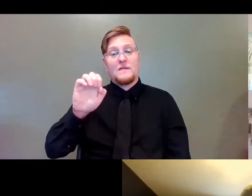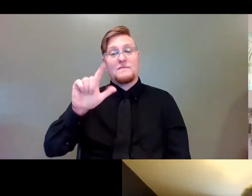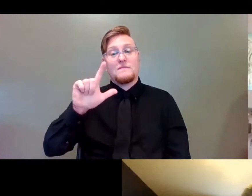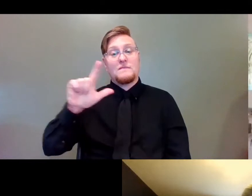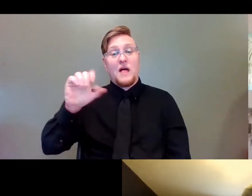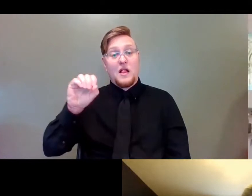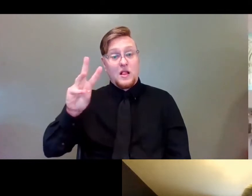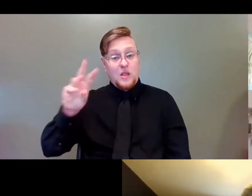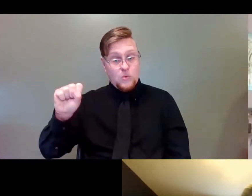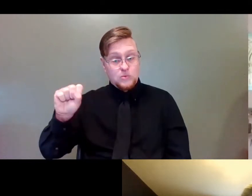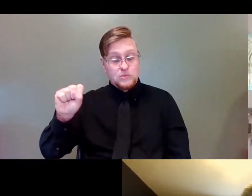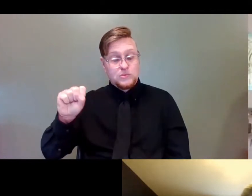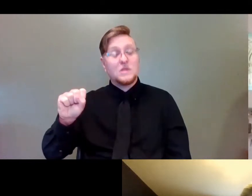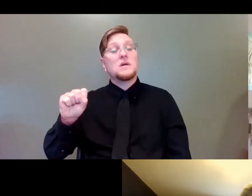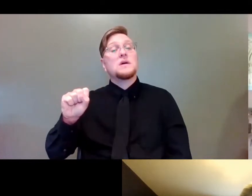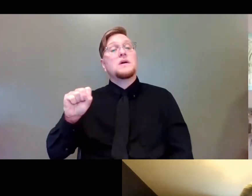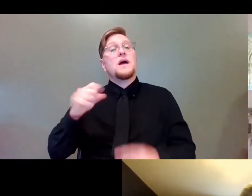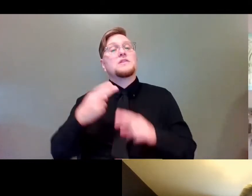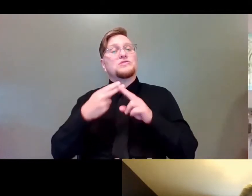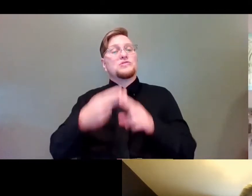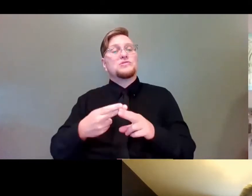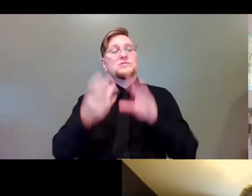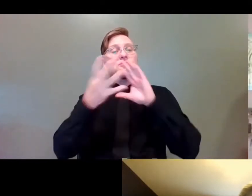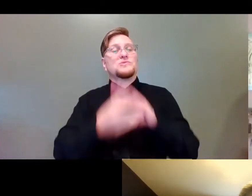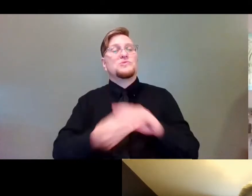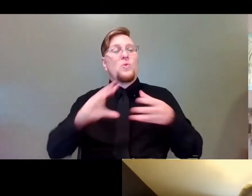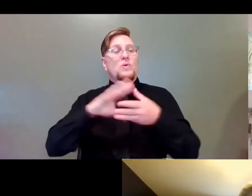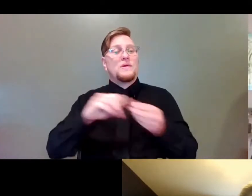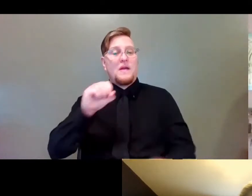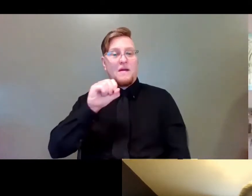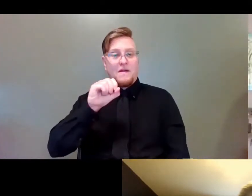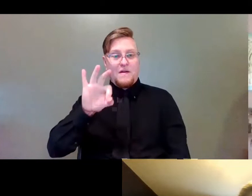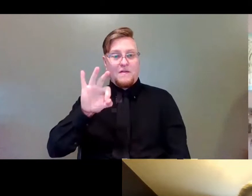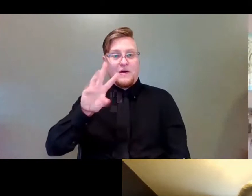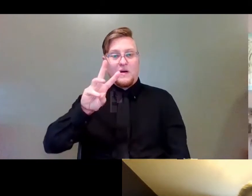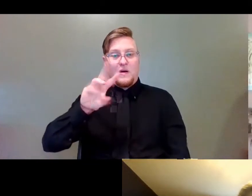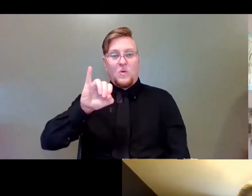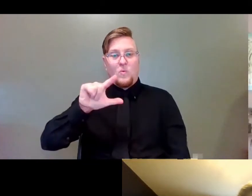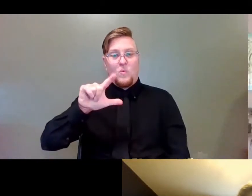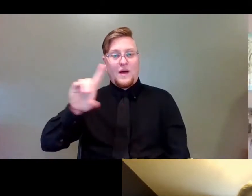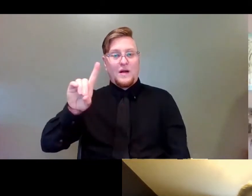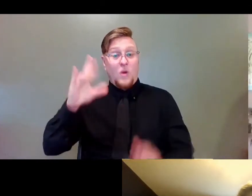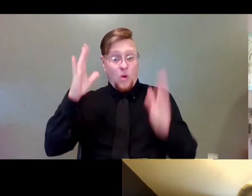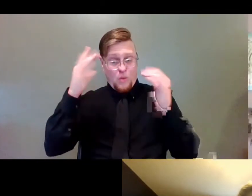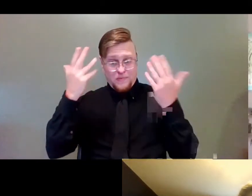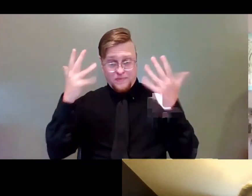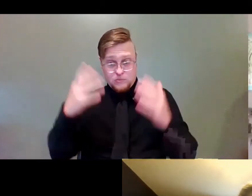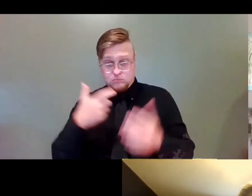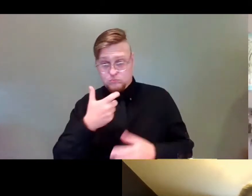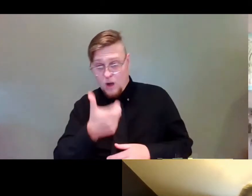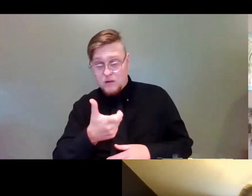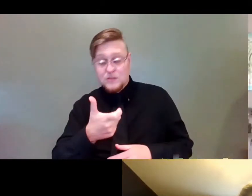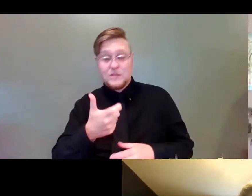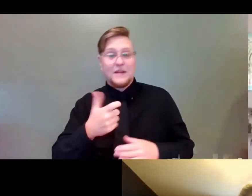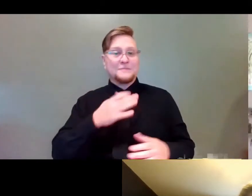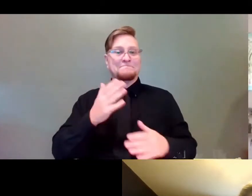of Wild. And I'm hoping that some of you have watched that, and I'm very eager to hear your questions or your